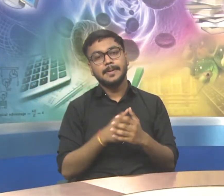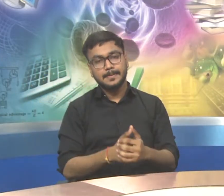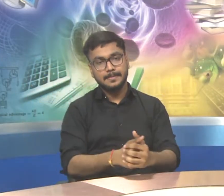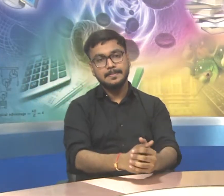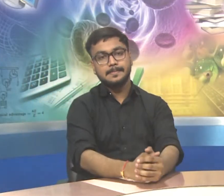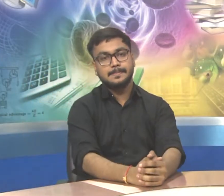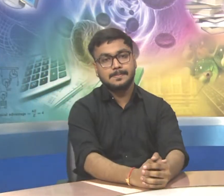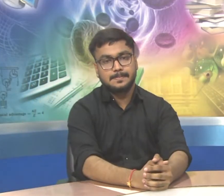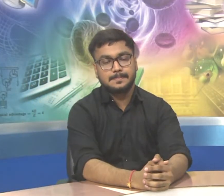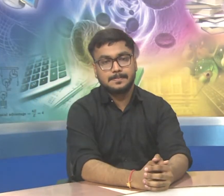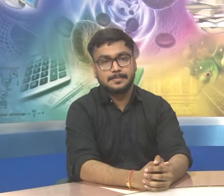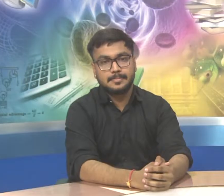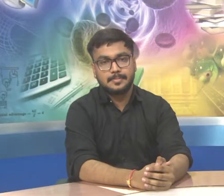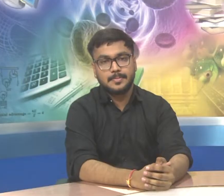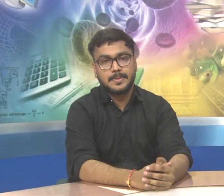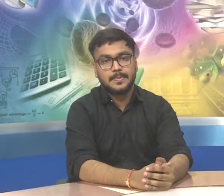or water bath or oil bath.